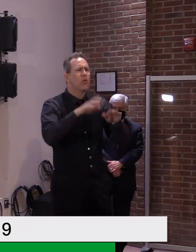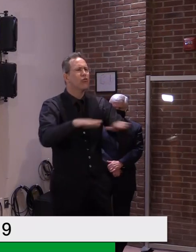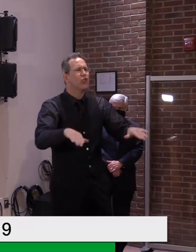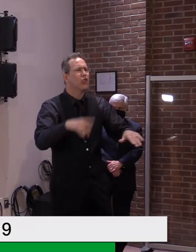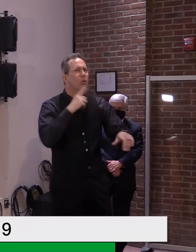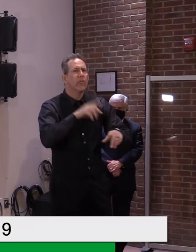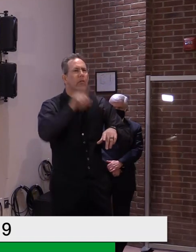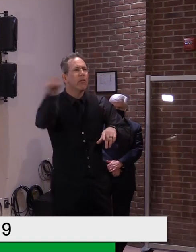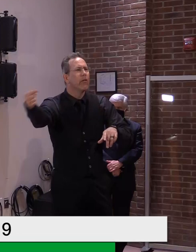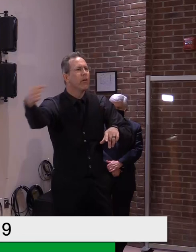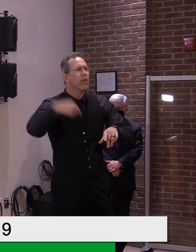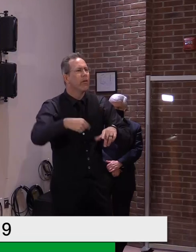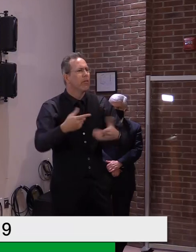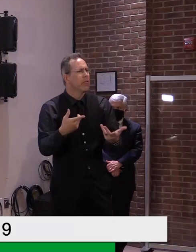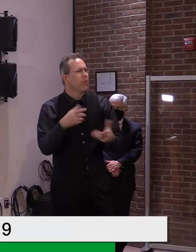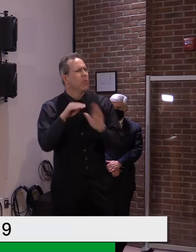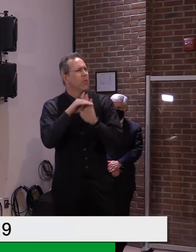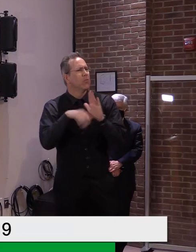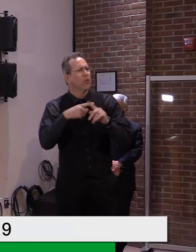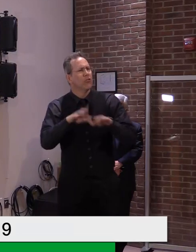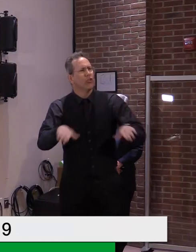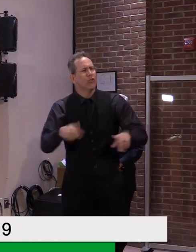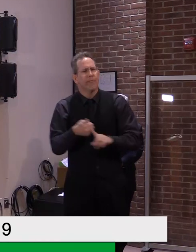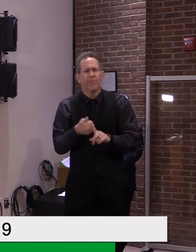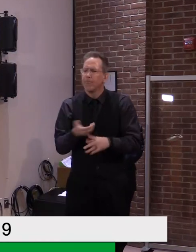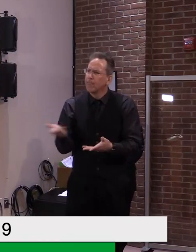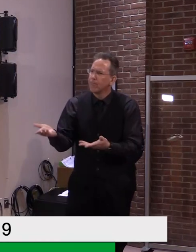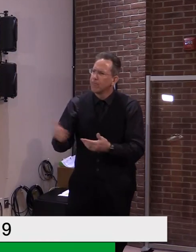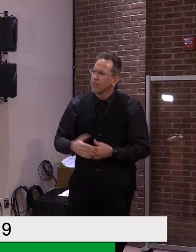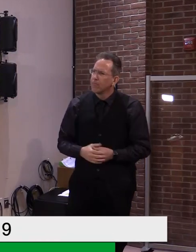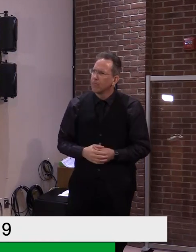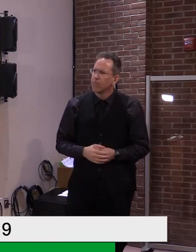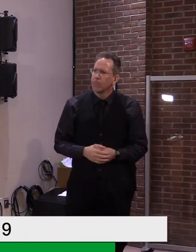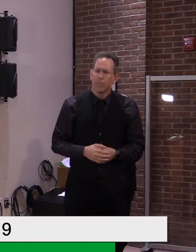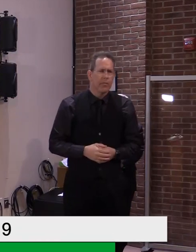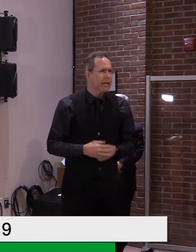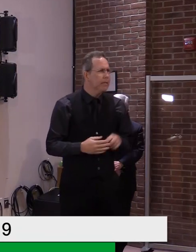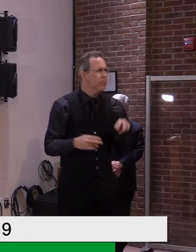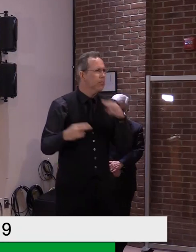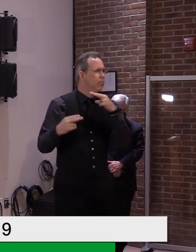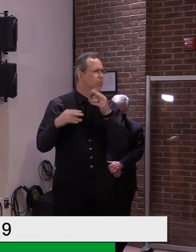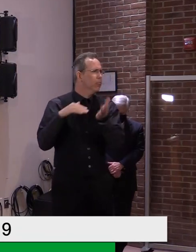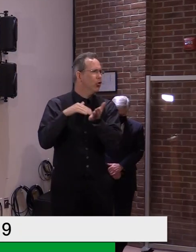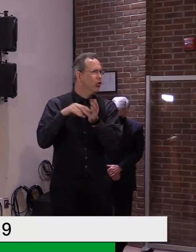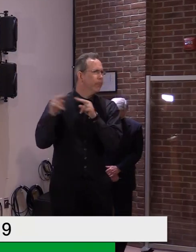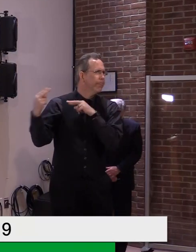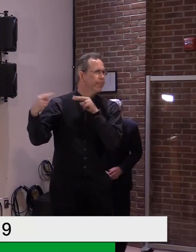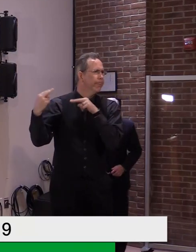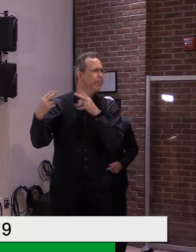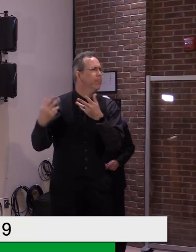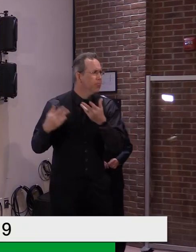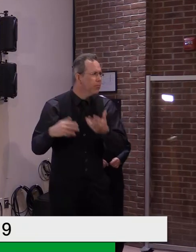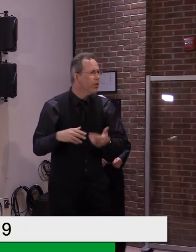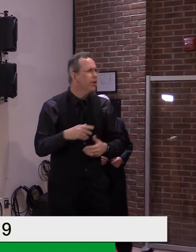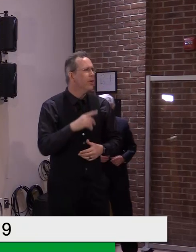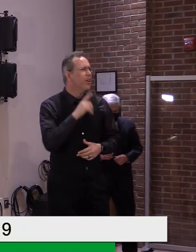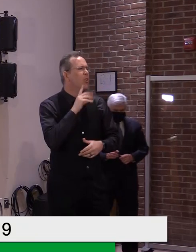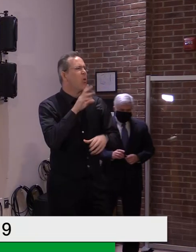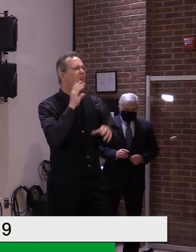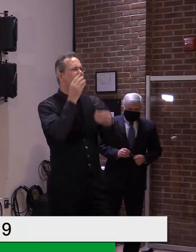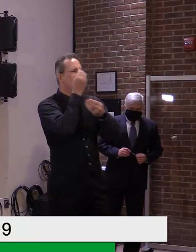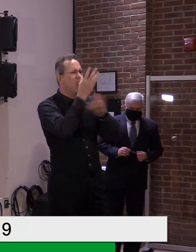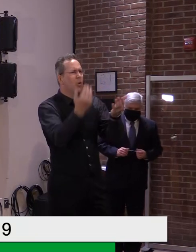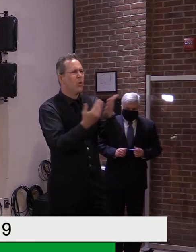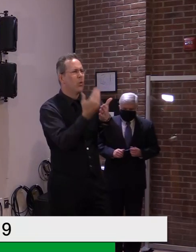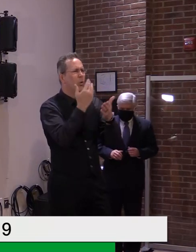I'm going to refer to Dr. Levine on this. We will be putting out new guidance, as I